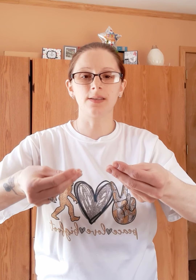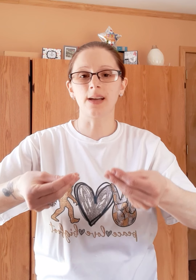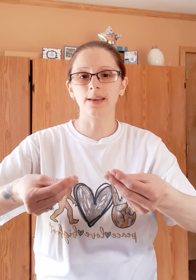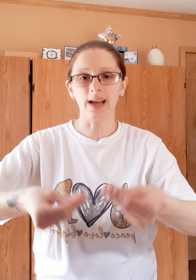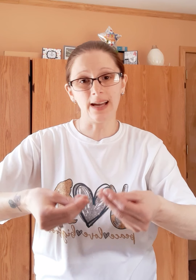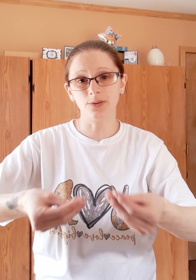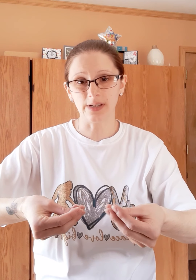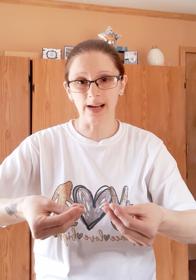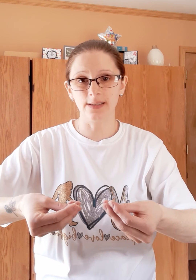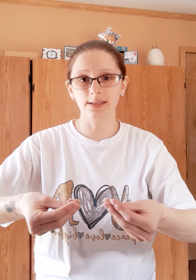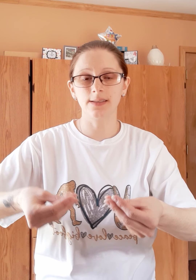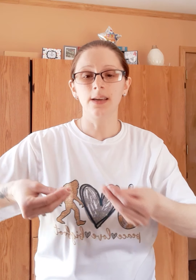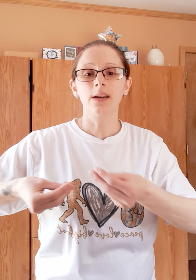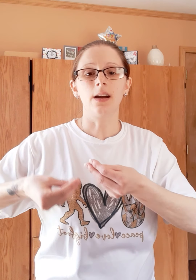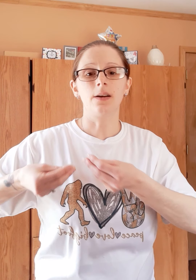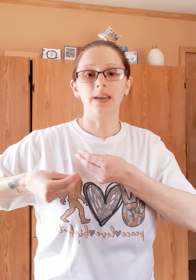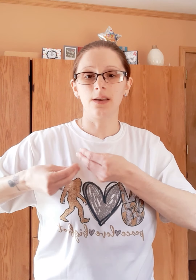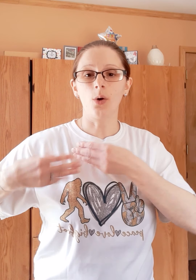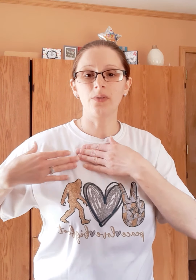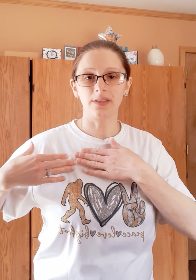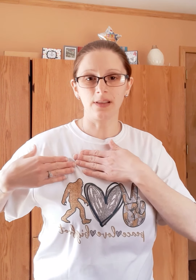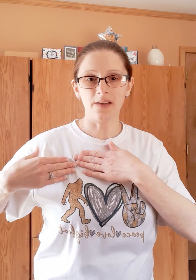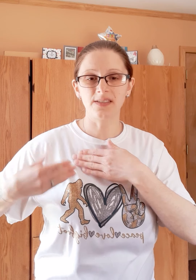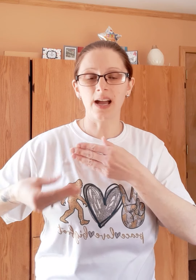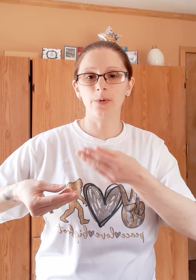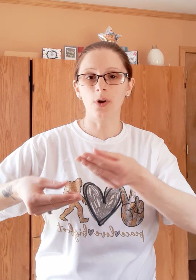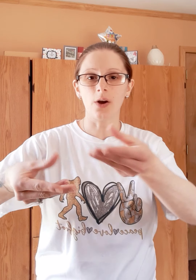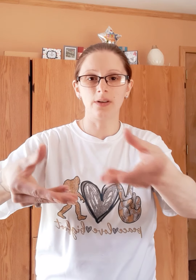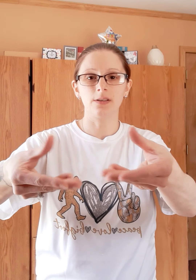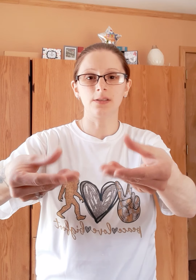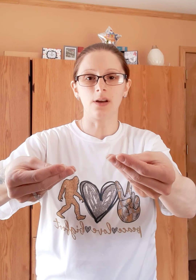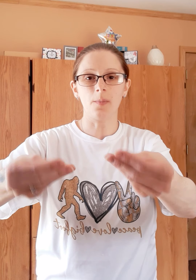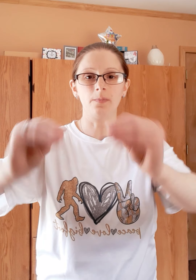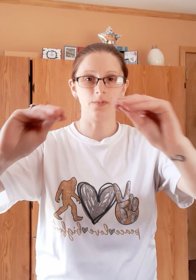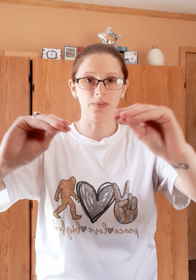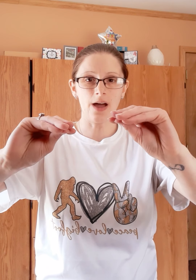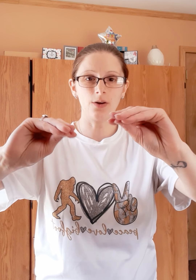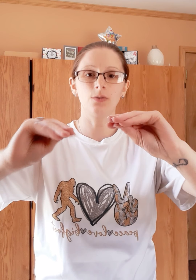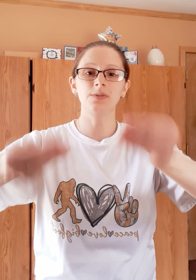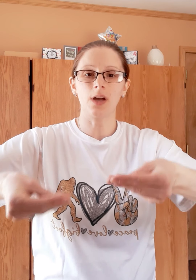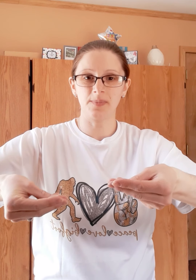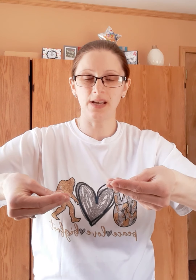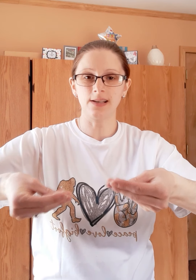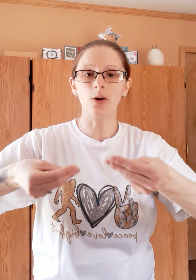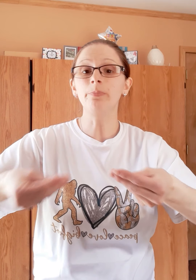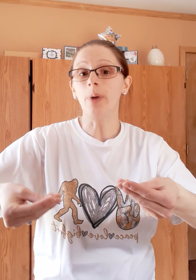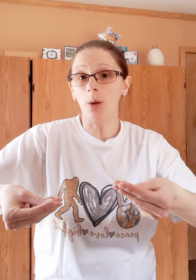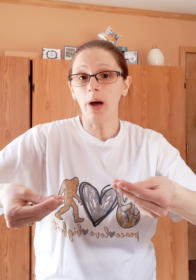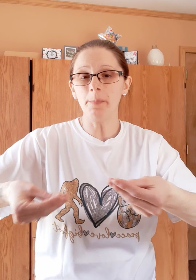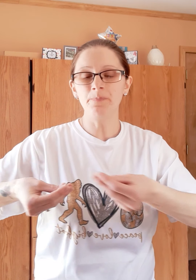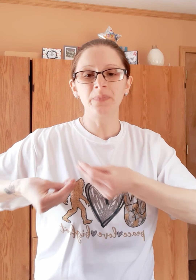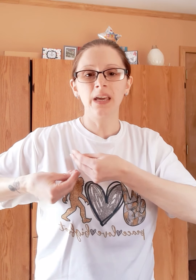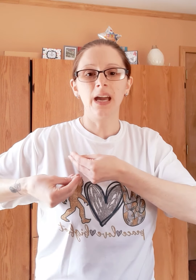sign kind or kindness. Again, over like the left side where your heart is, up flat O's, upside down, palm up, and